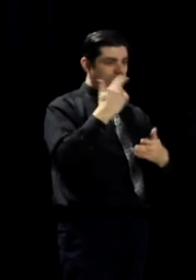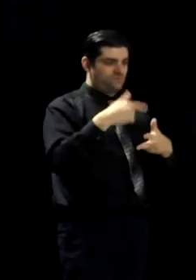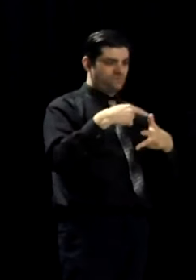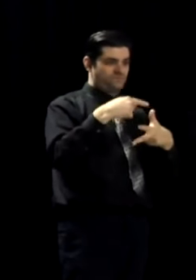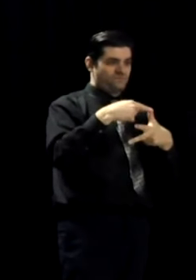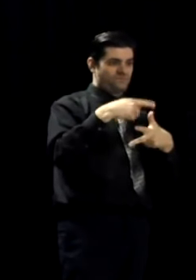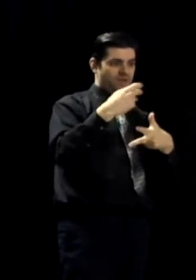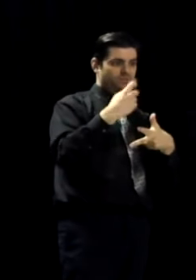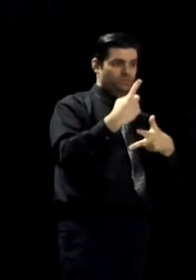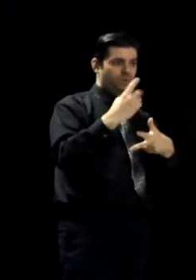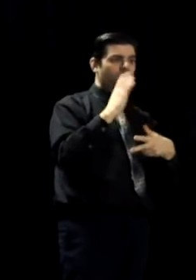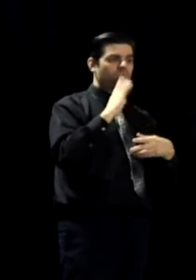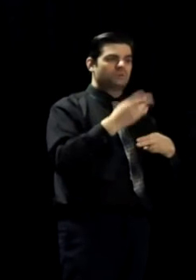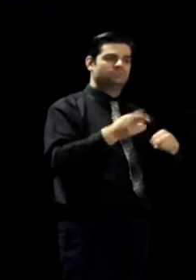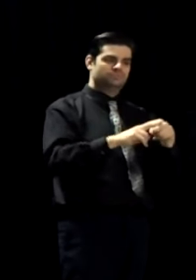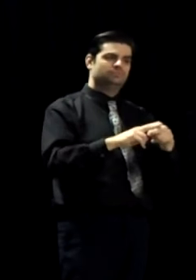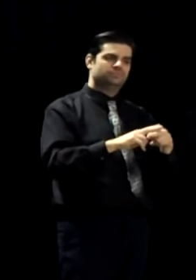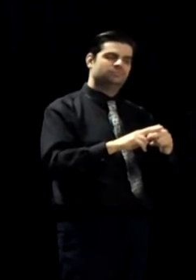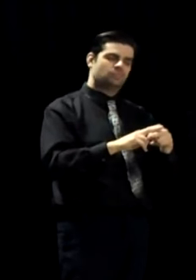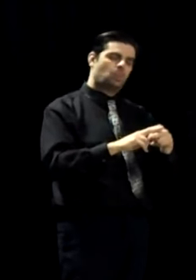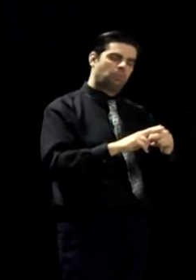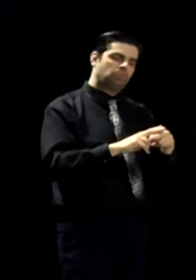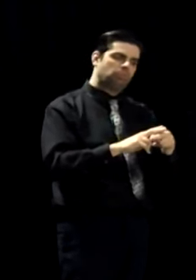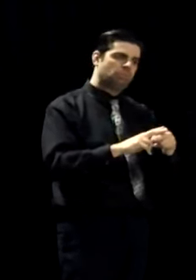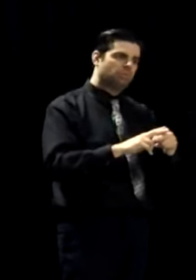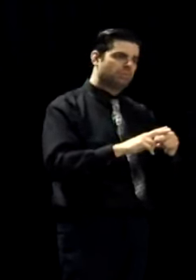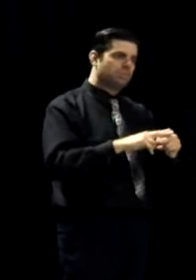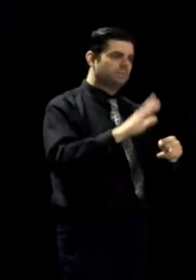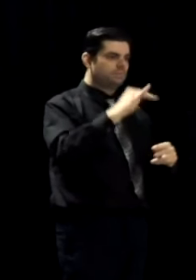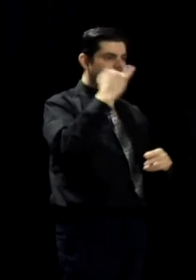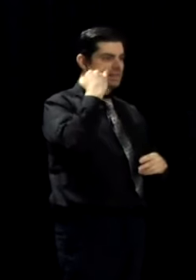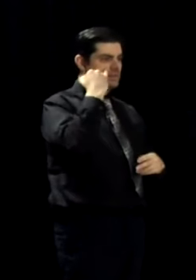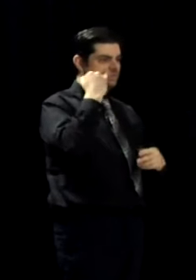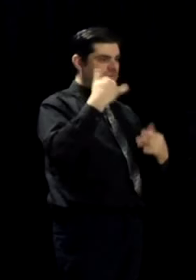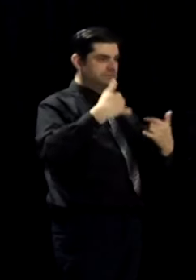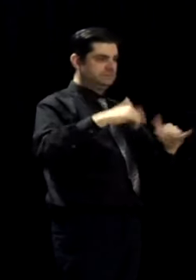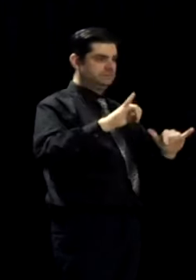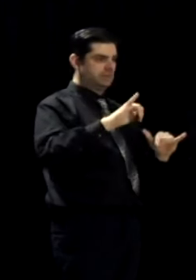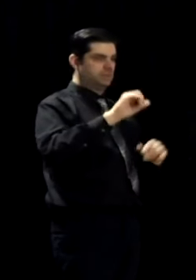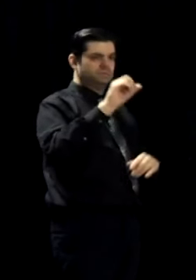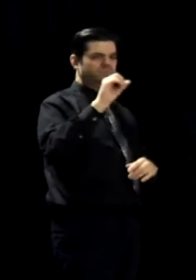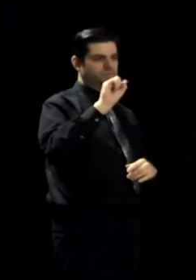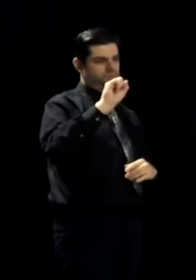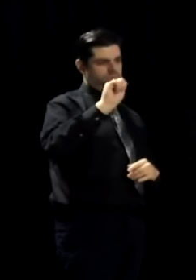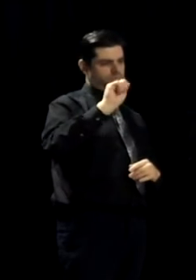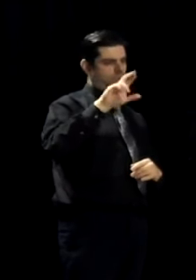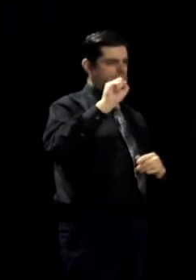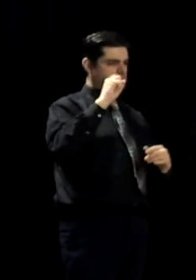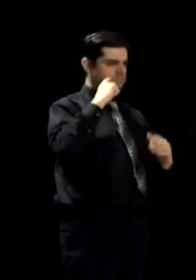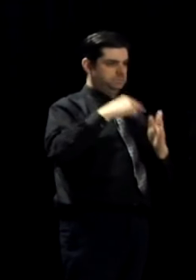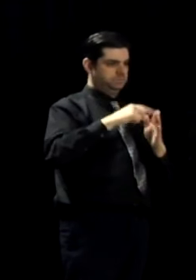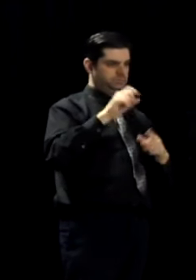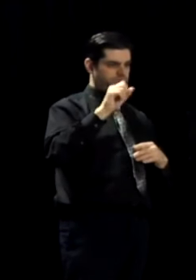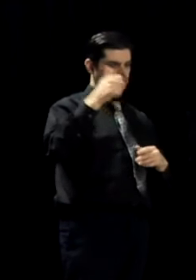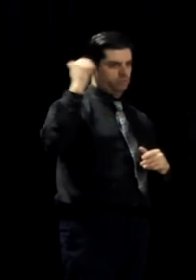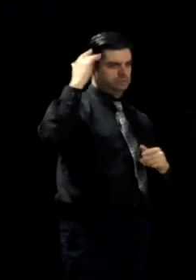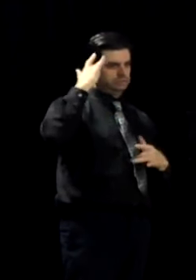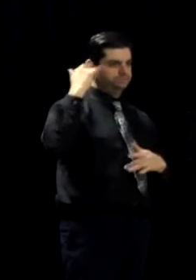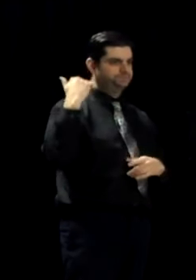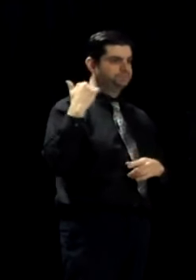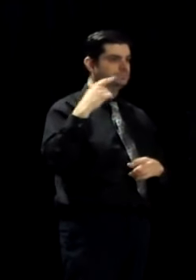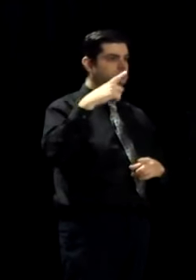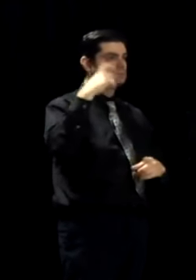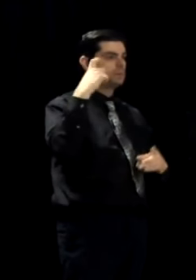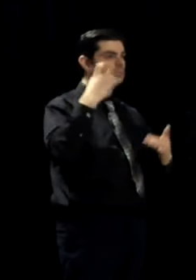behaves like SARS, right? If it behaves like SARS, it's going to go away in the summer, and then it could come back. So